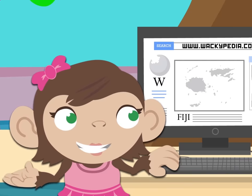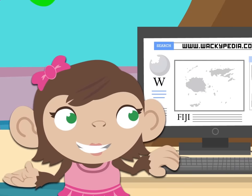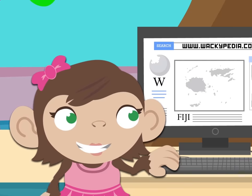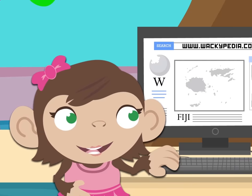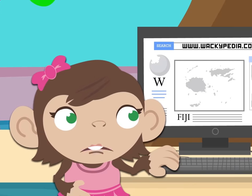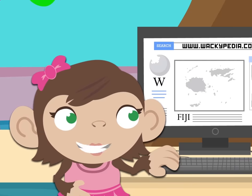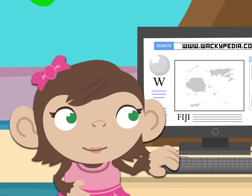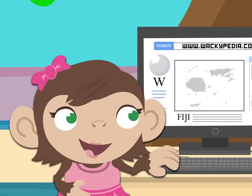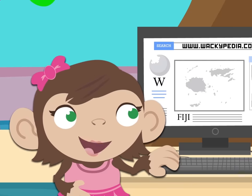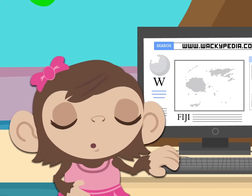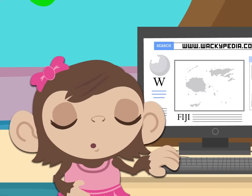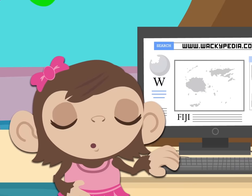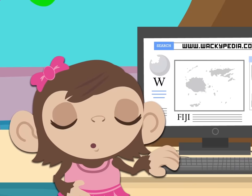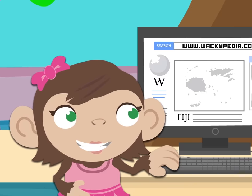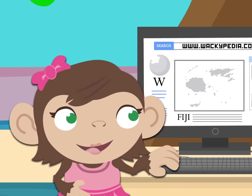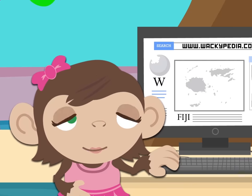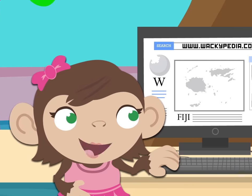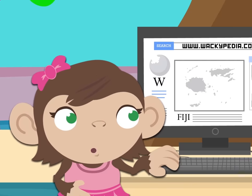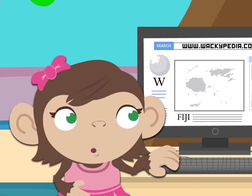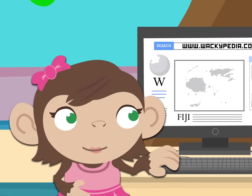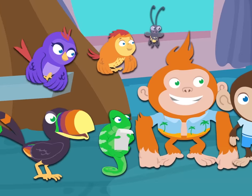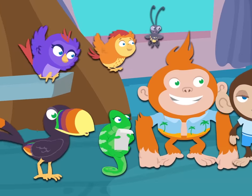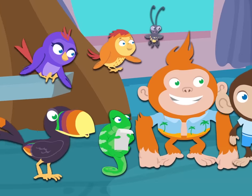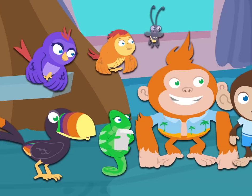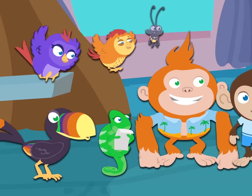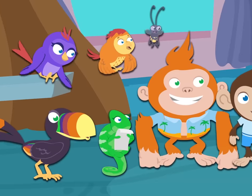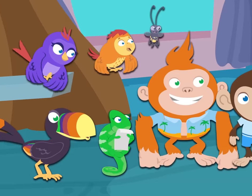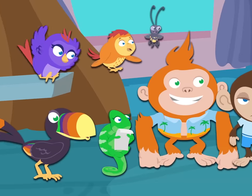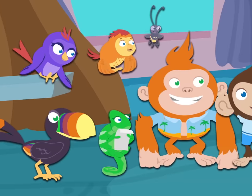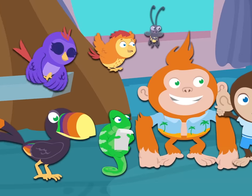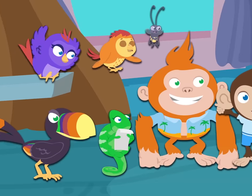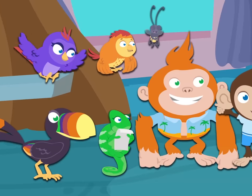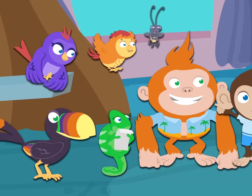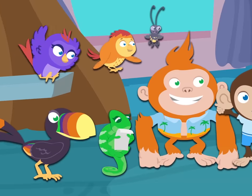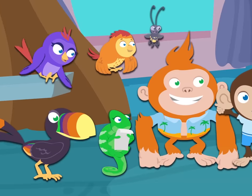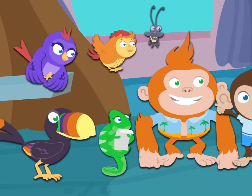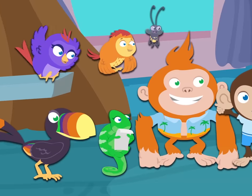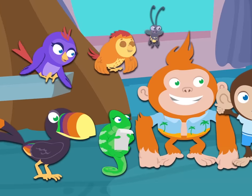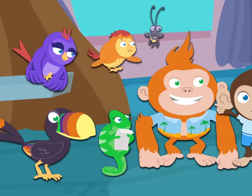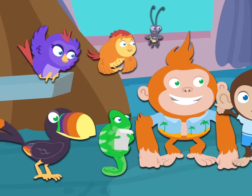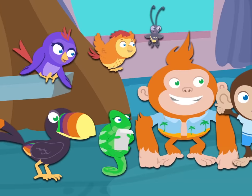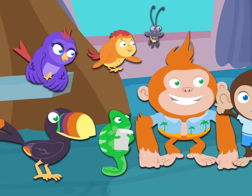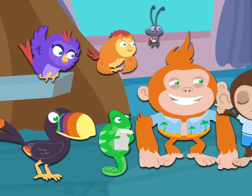activity a long time ago Cool! Volcanic! The Earth is amazing!